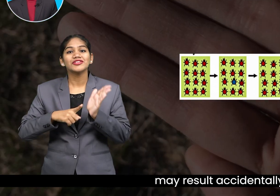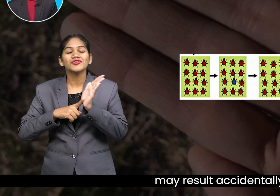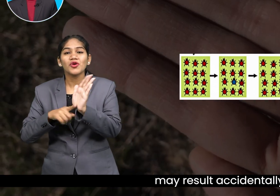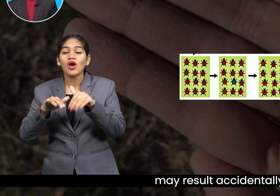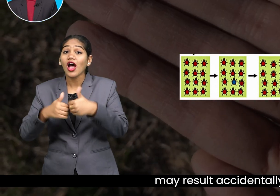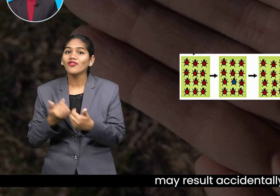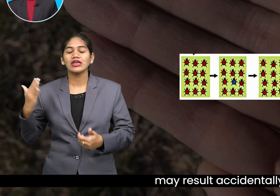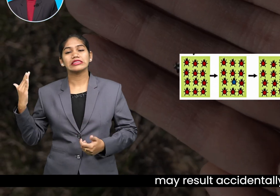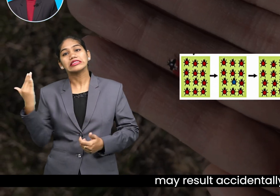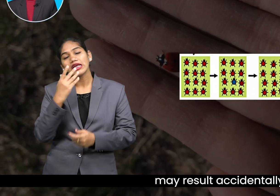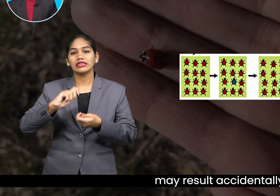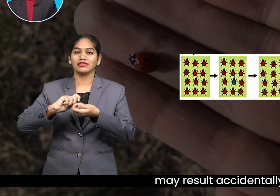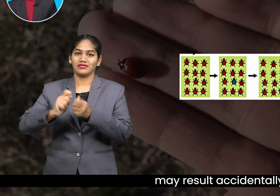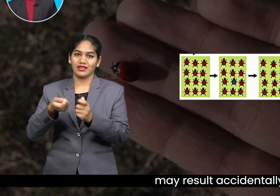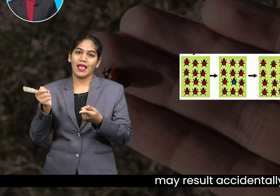accidentally.